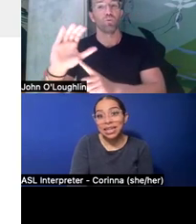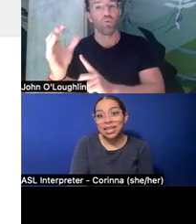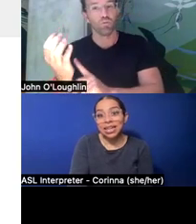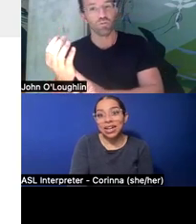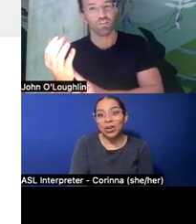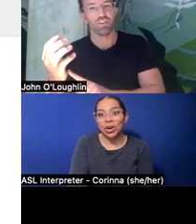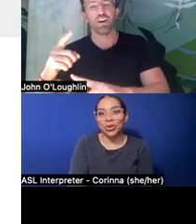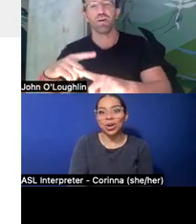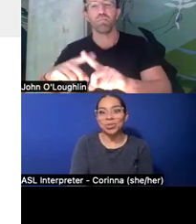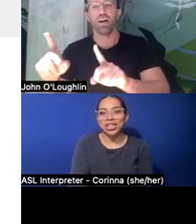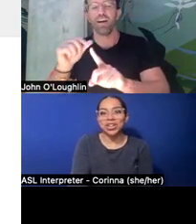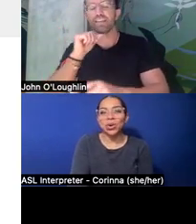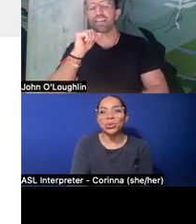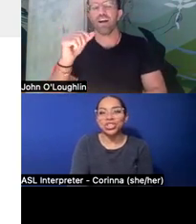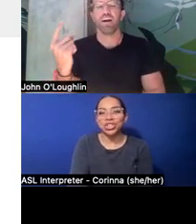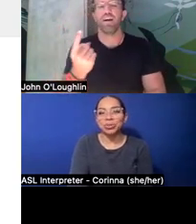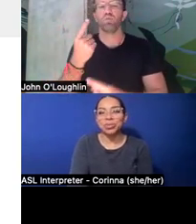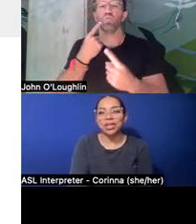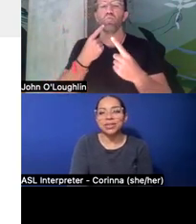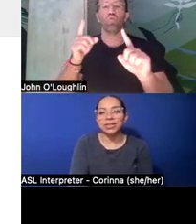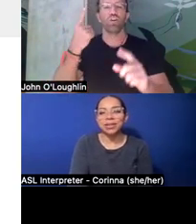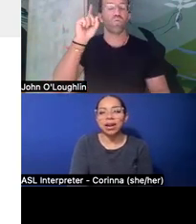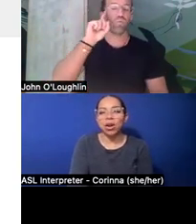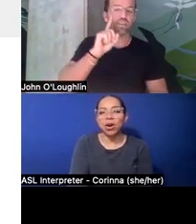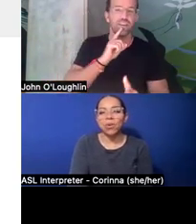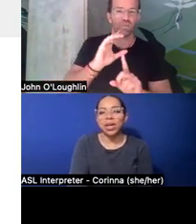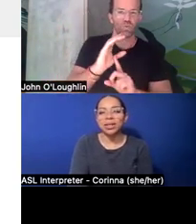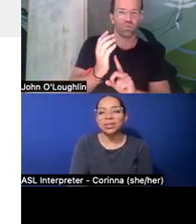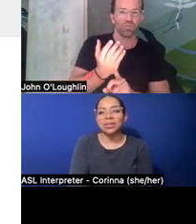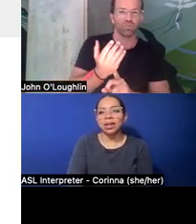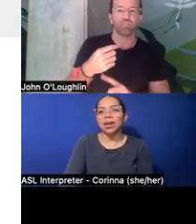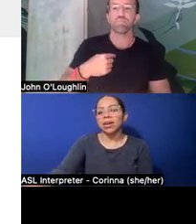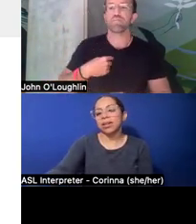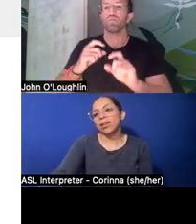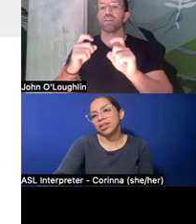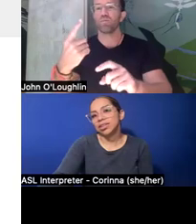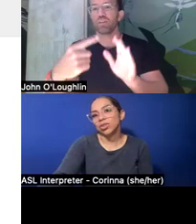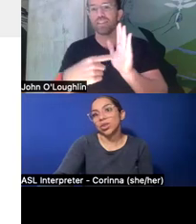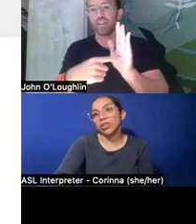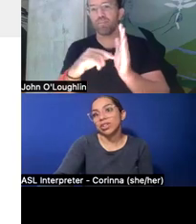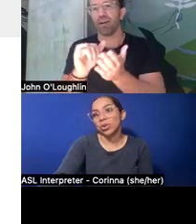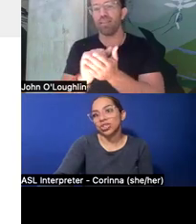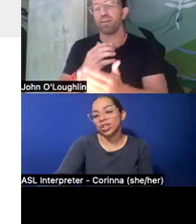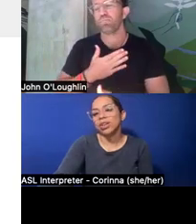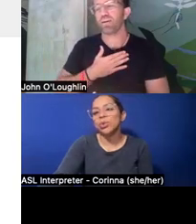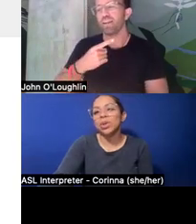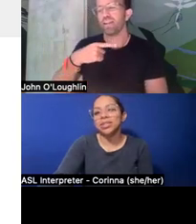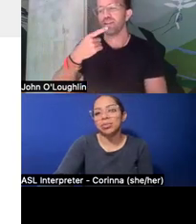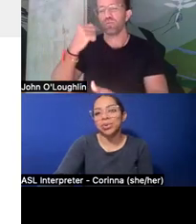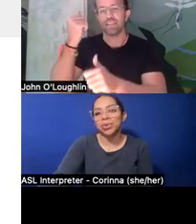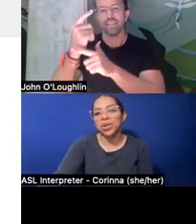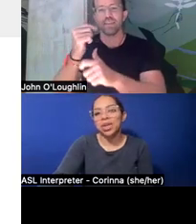practice or a norm in your culture, but it's not always, it doesn't always work for deaf culture. I'll give you